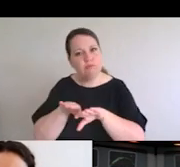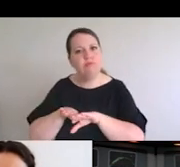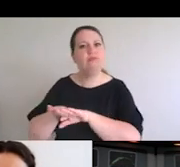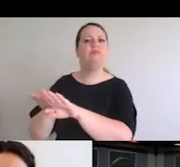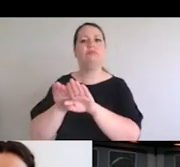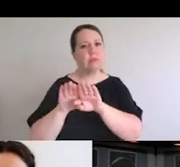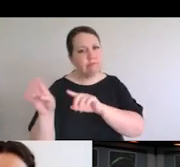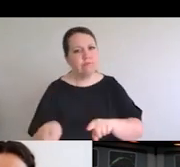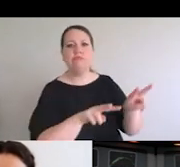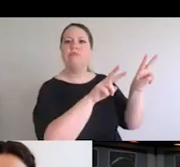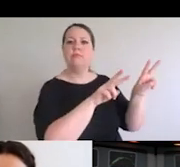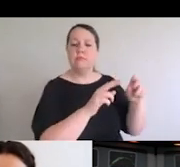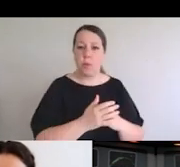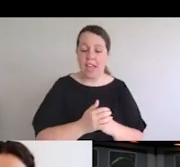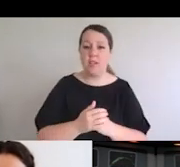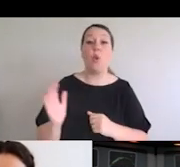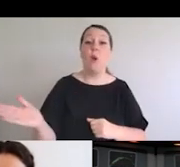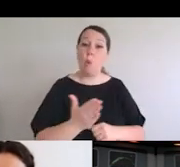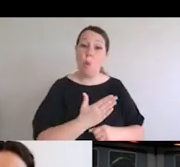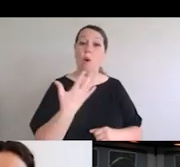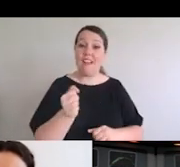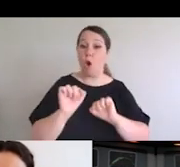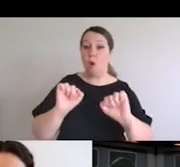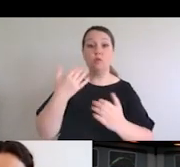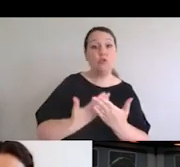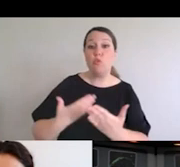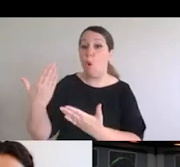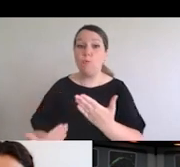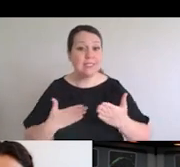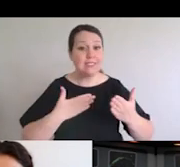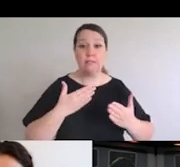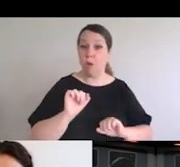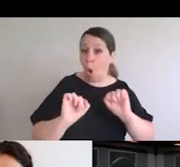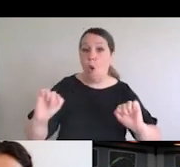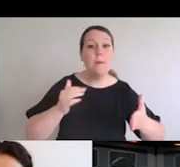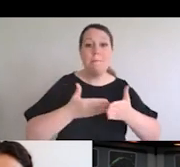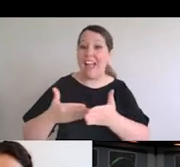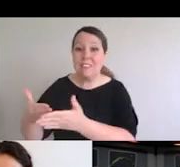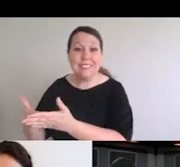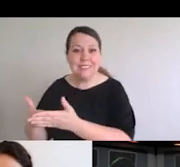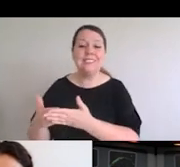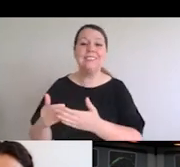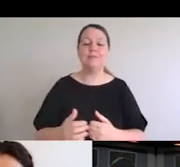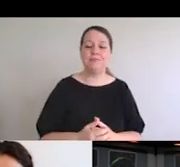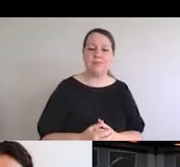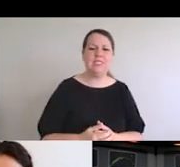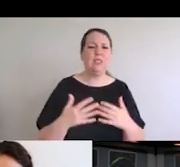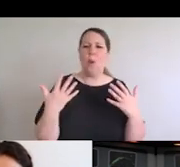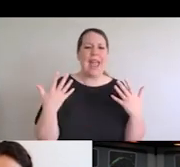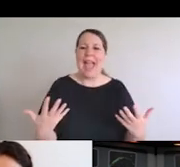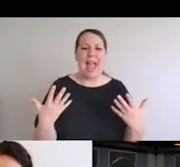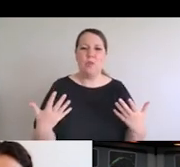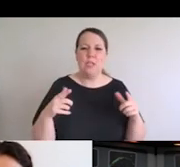which is a shared thing. So what do? Number one, the way we harness